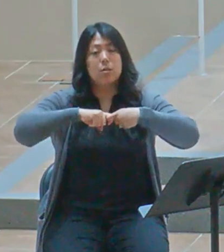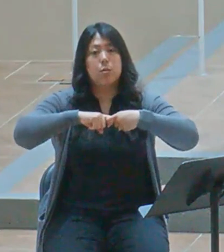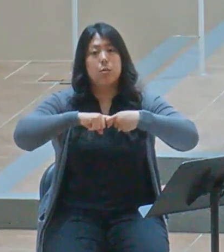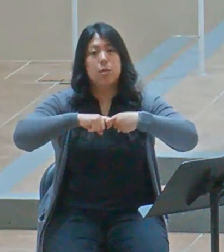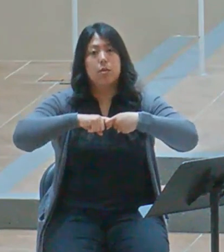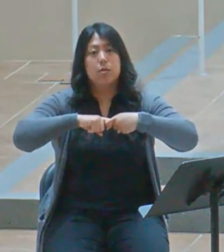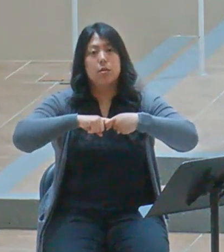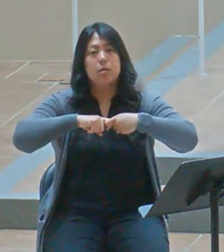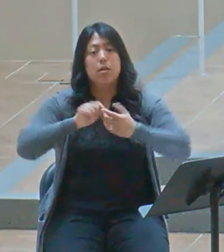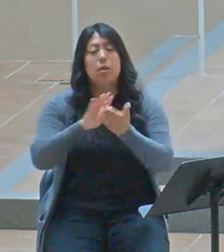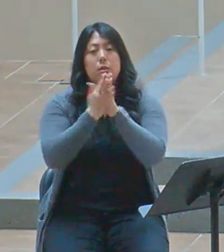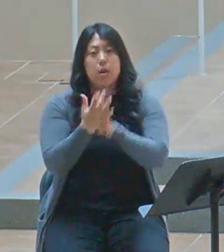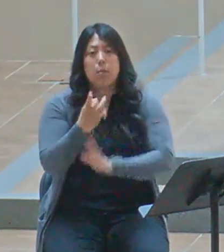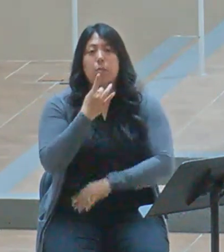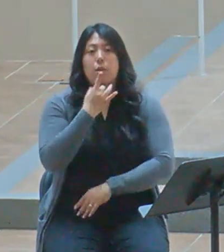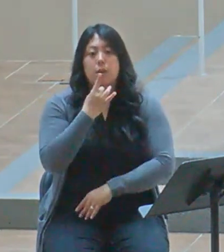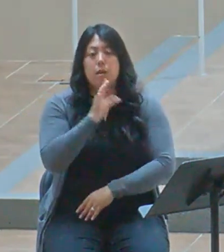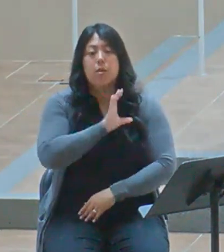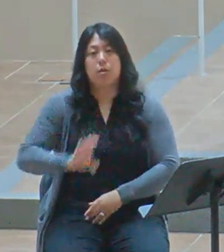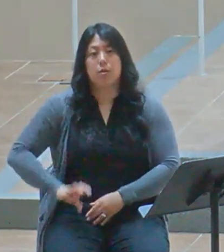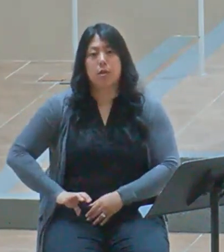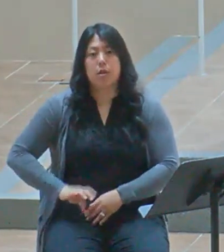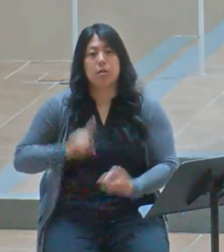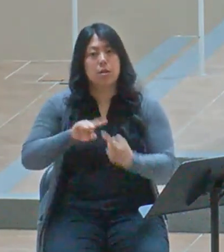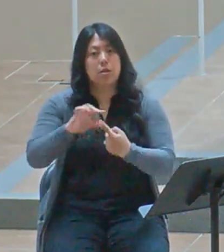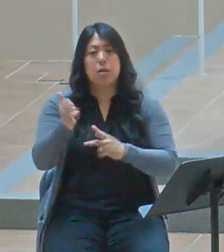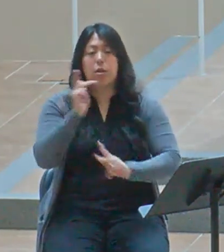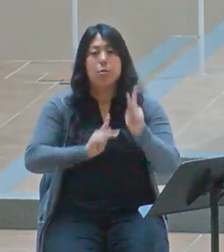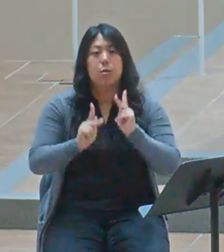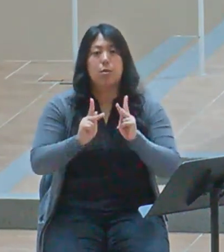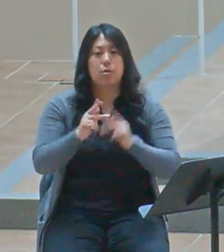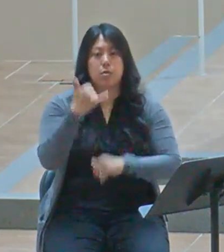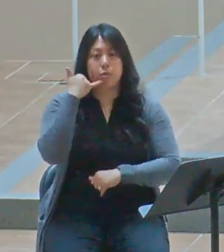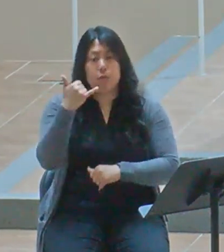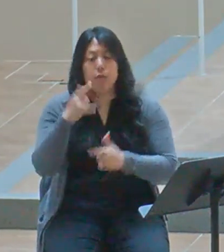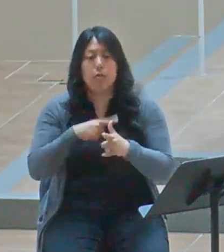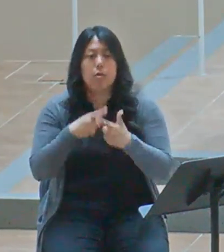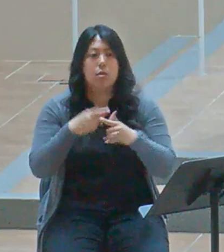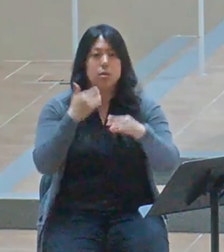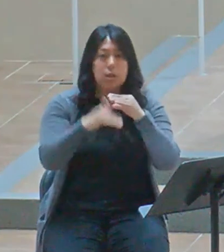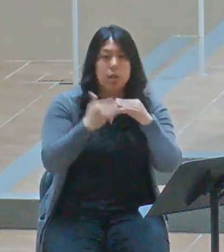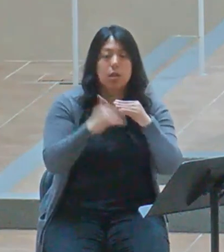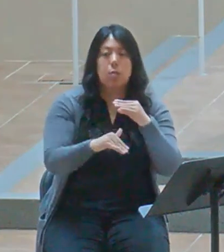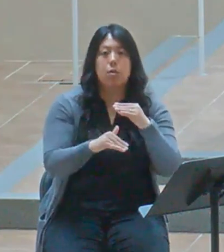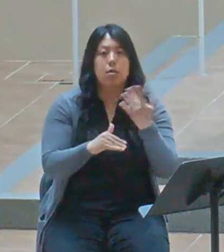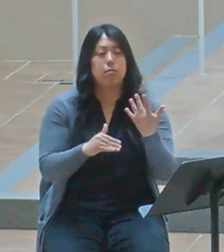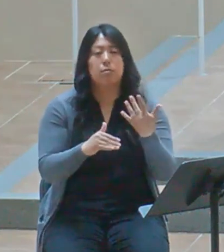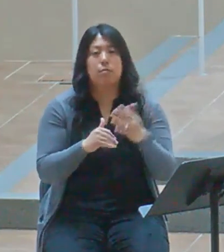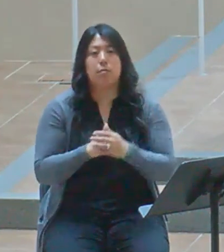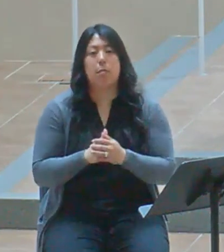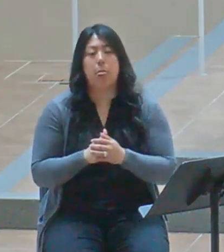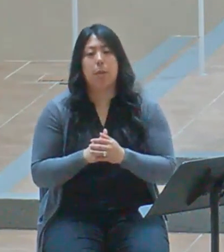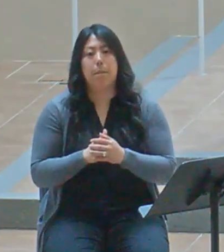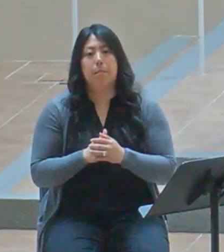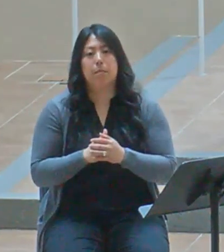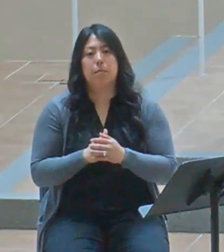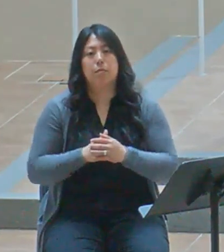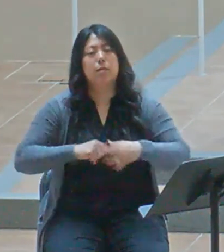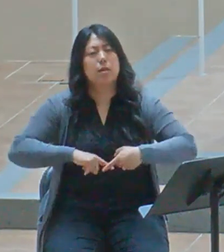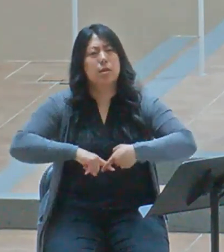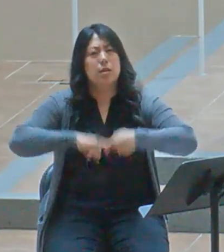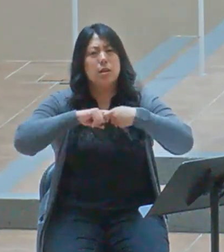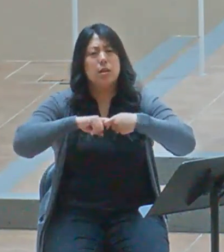to be the light of Christ to someone else, whether through a phone call or an email. Take time to really